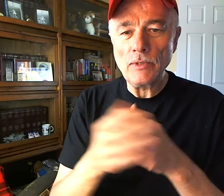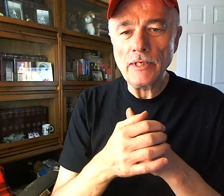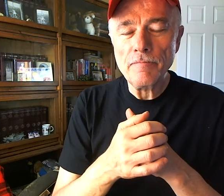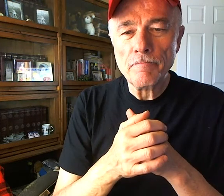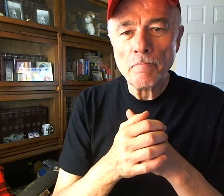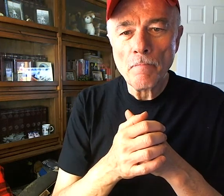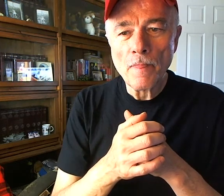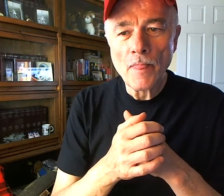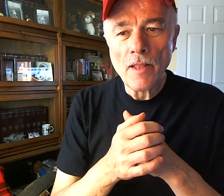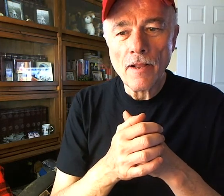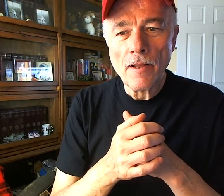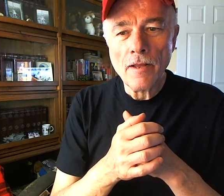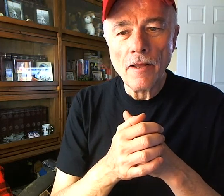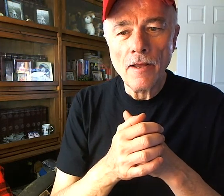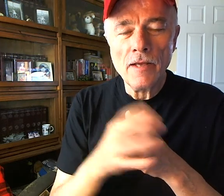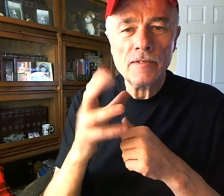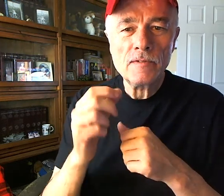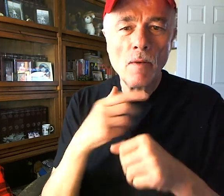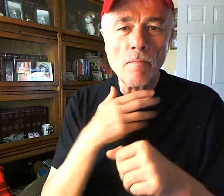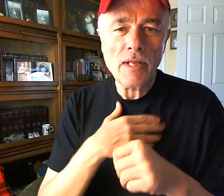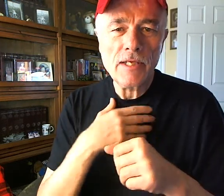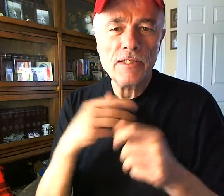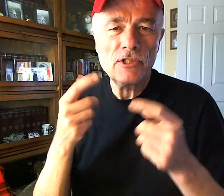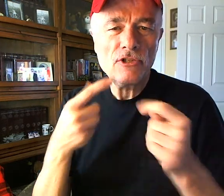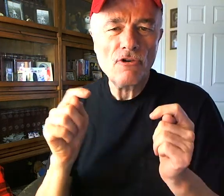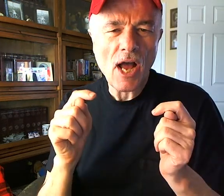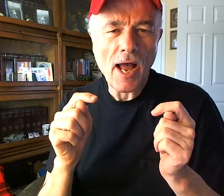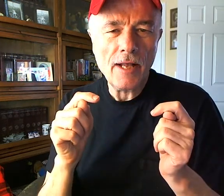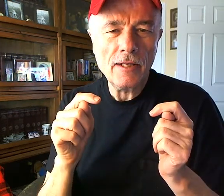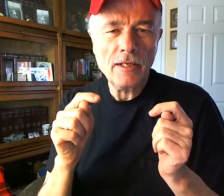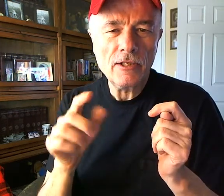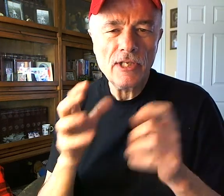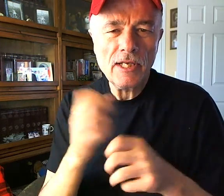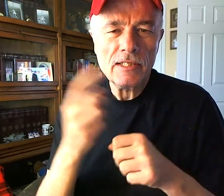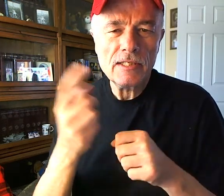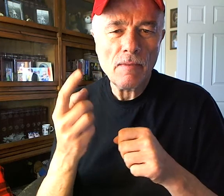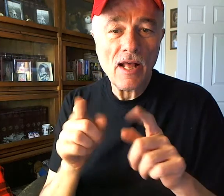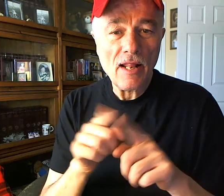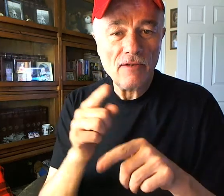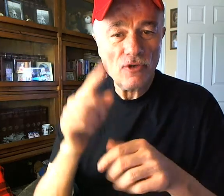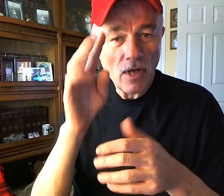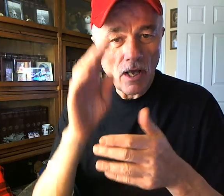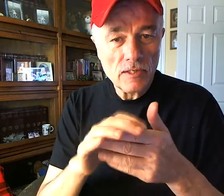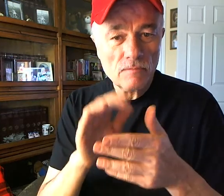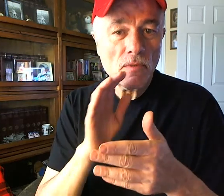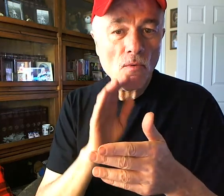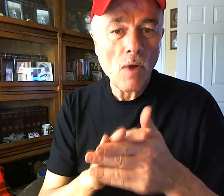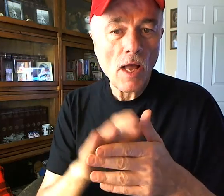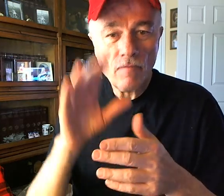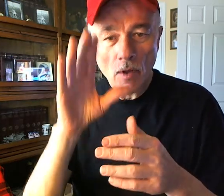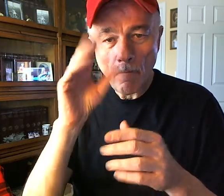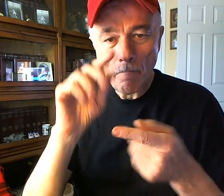Up next, will Ryan and Melissa like the transformation? Wow! So crazy. All new every Sunday. There are